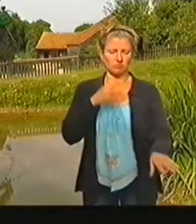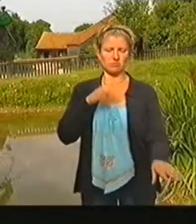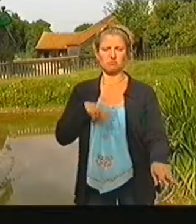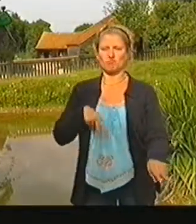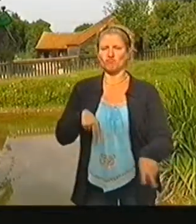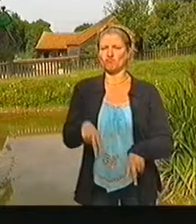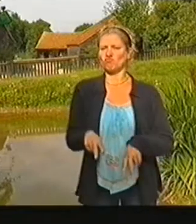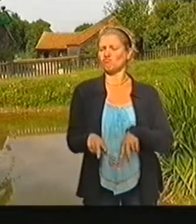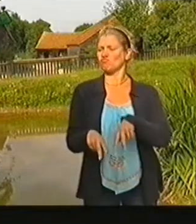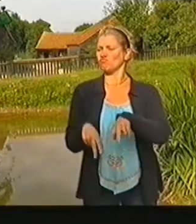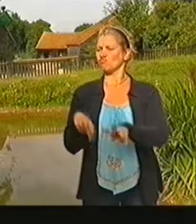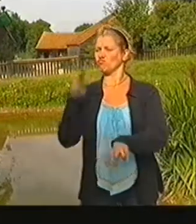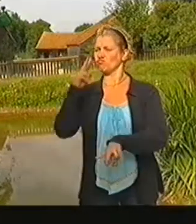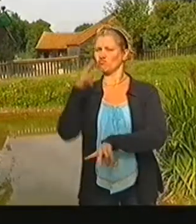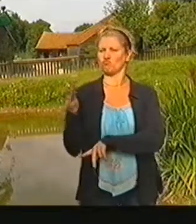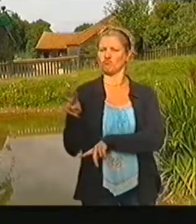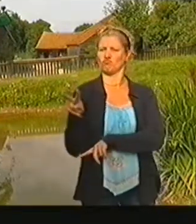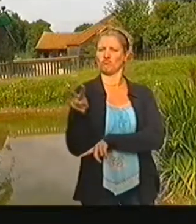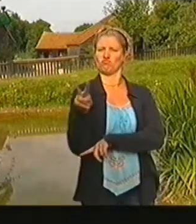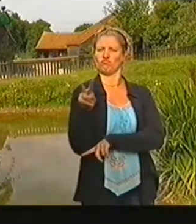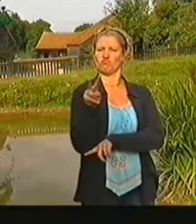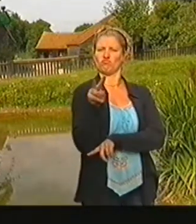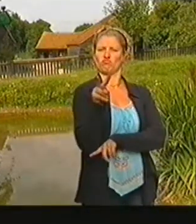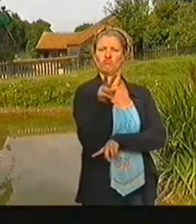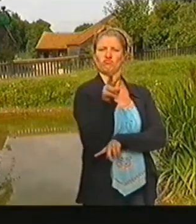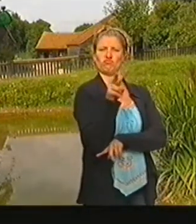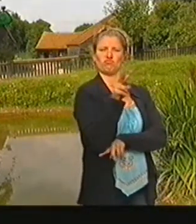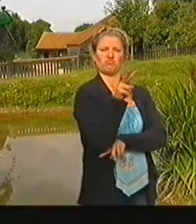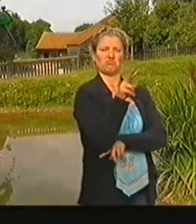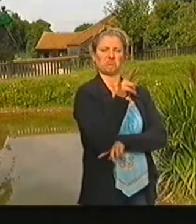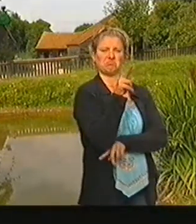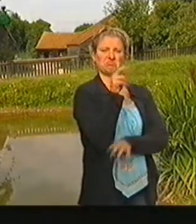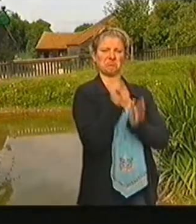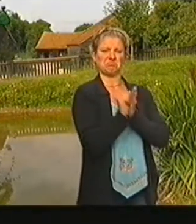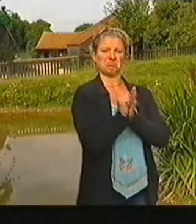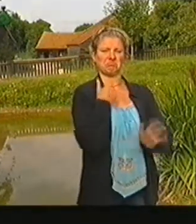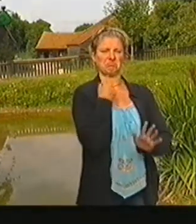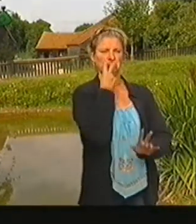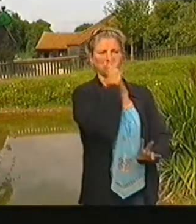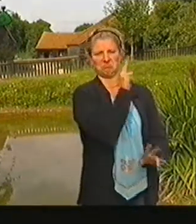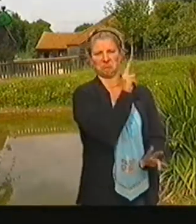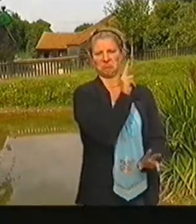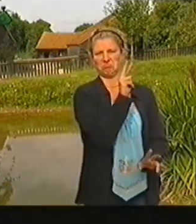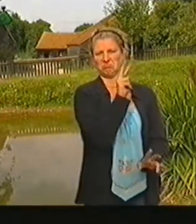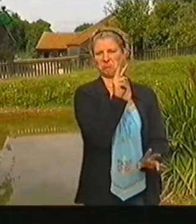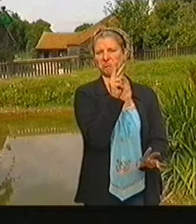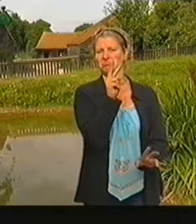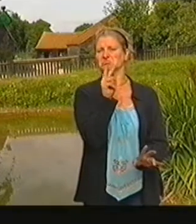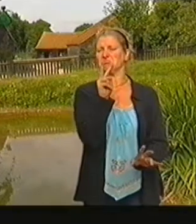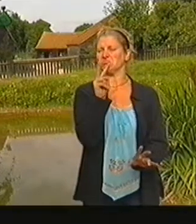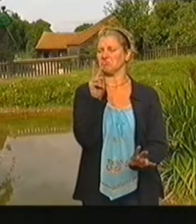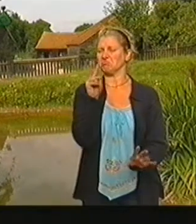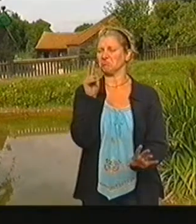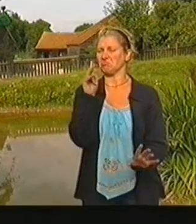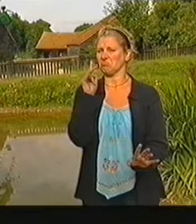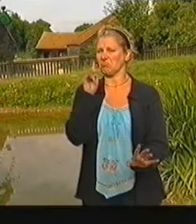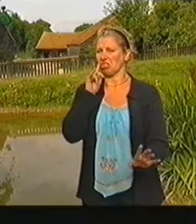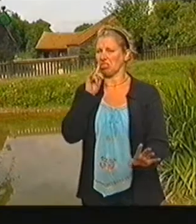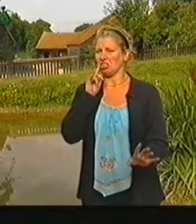others fell back, licking their chops. Mr. Fox began prowling around the storehouse, examining the glorious display with an expert